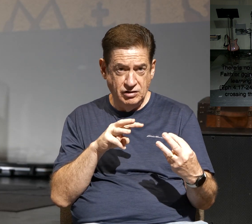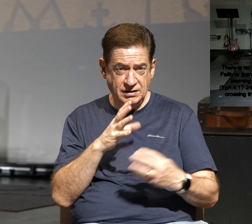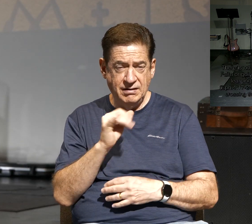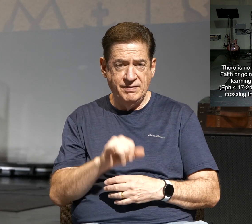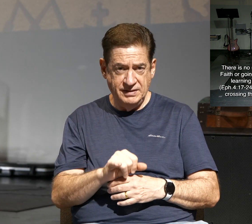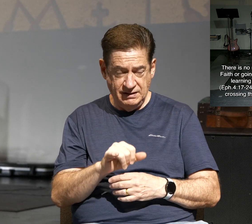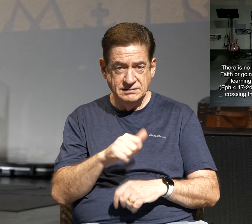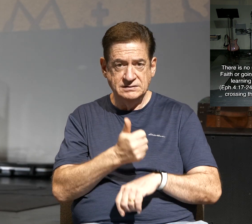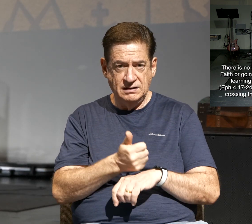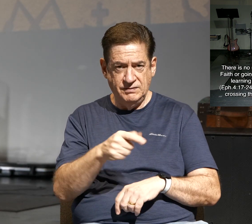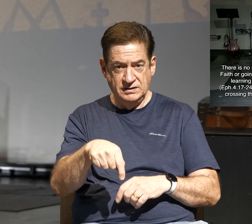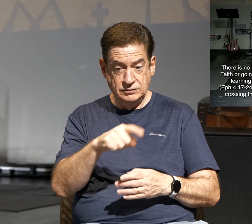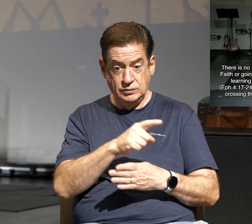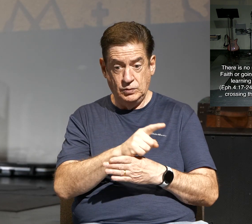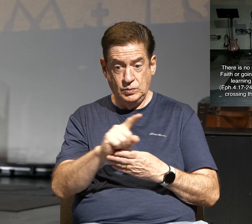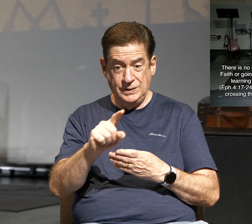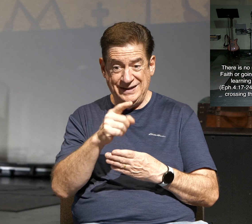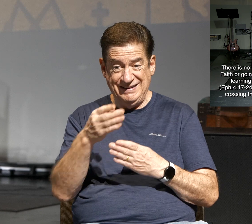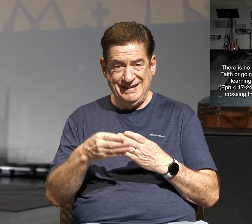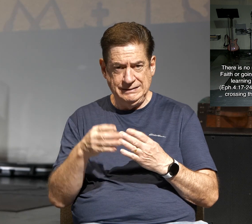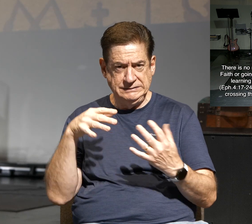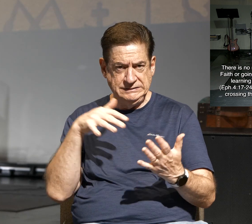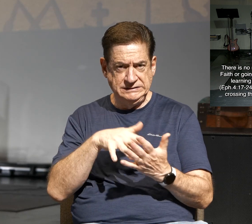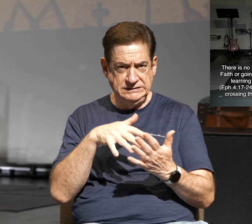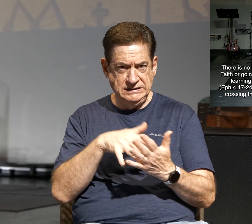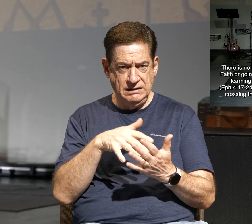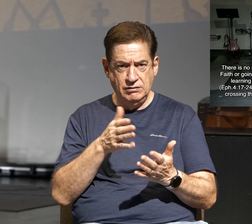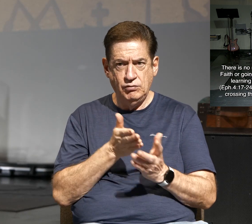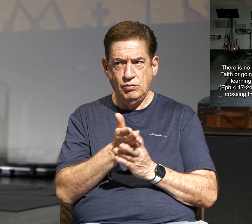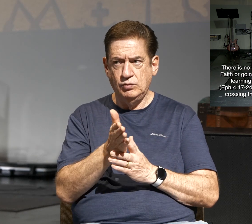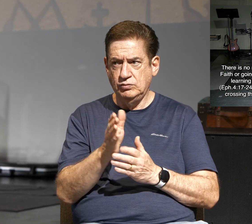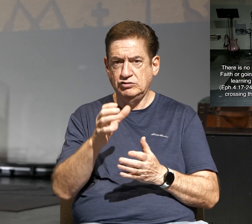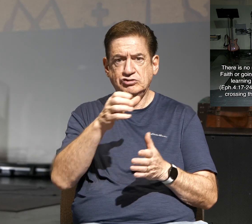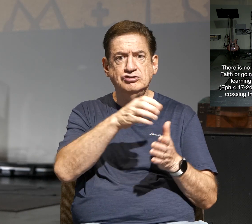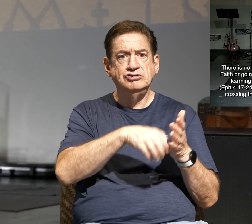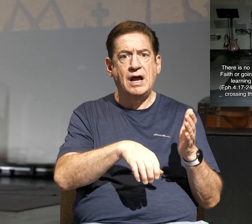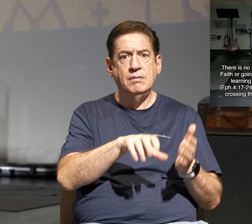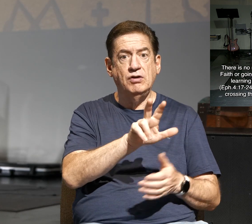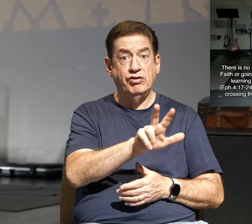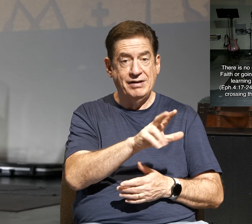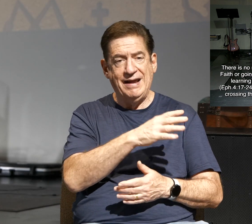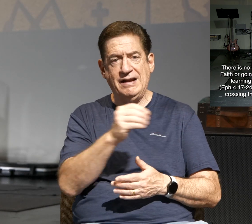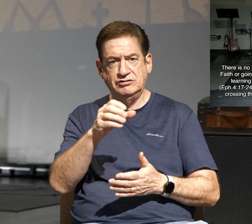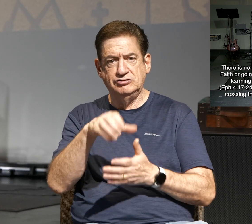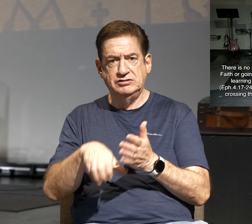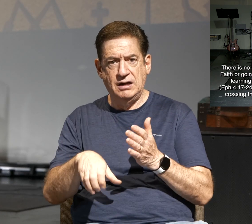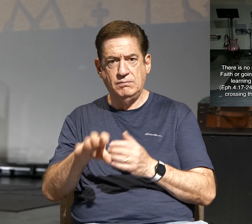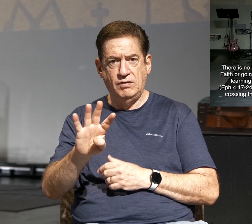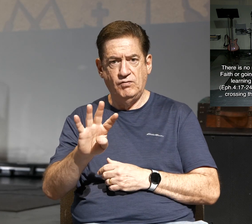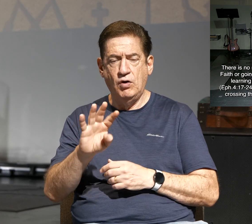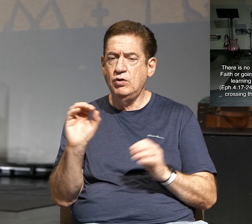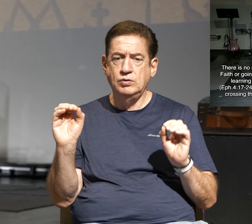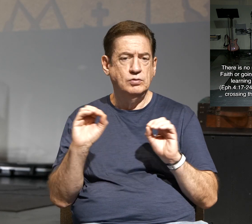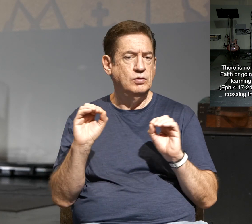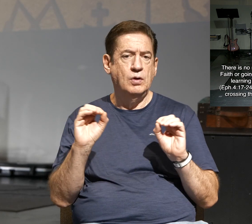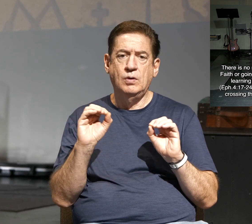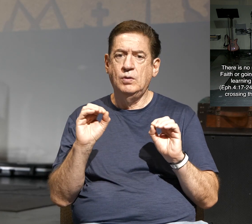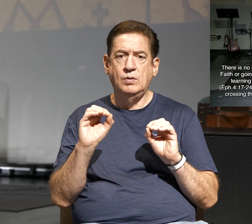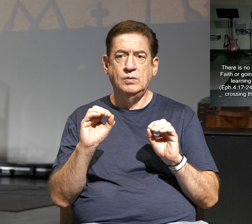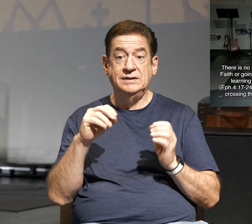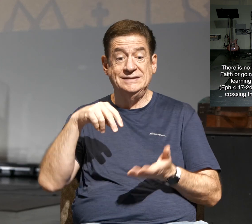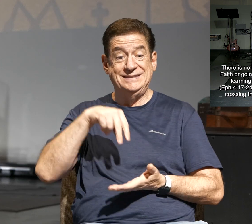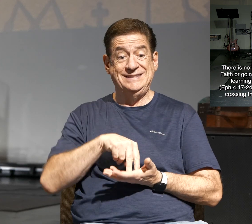this weekend study through chapters 3 and 4. There is no standing